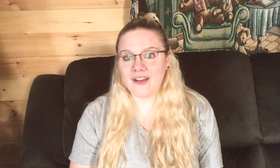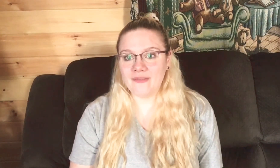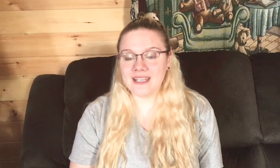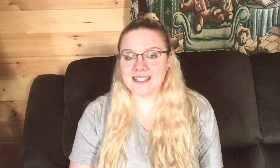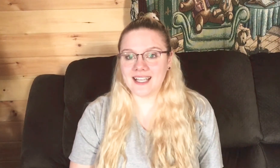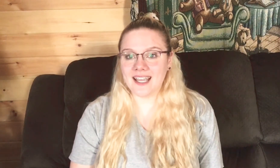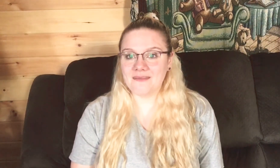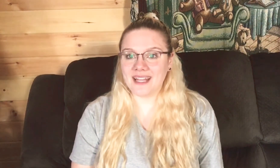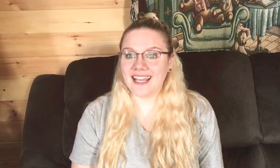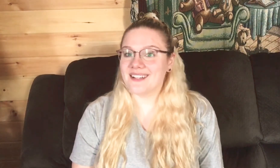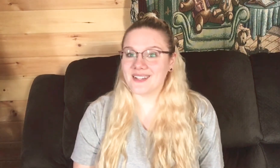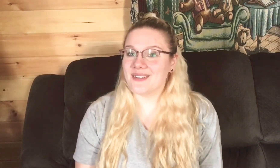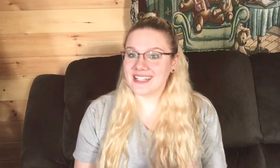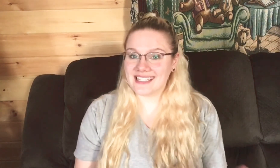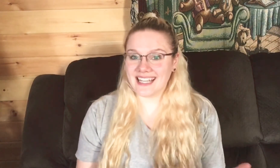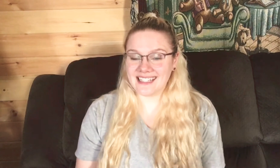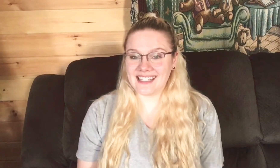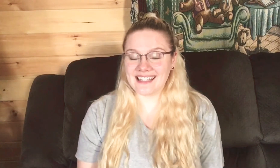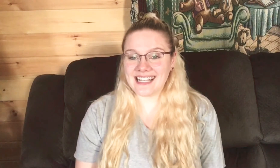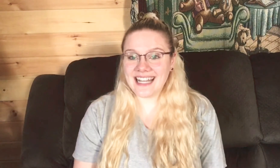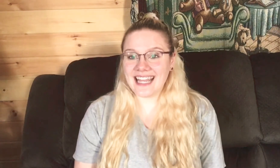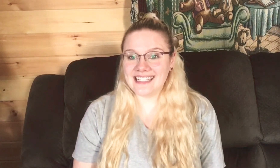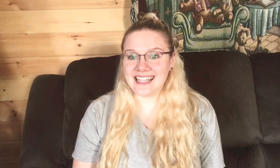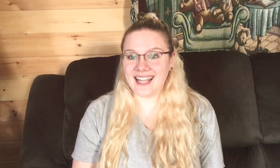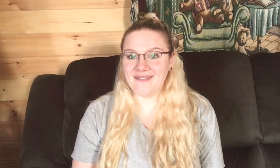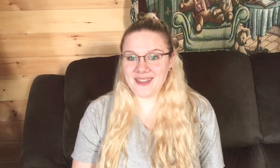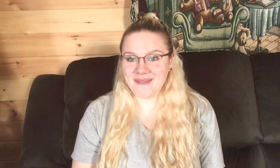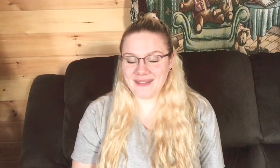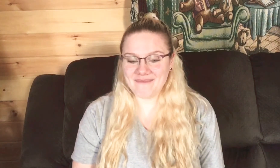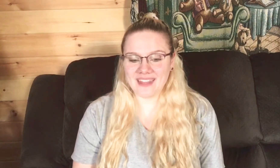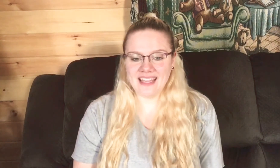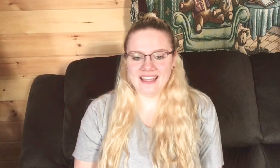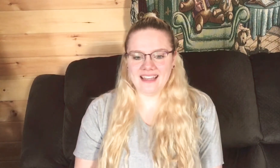me singing and playing so you can sing and sign with me.